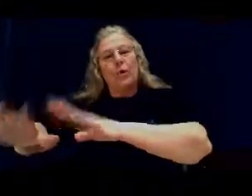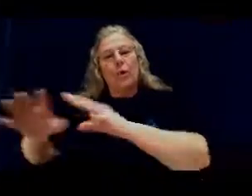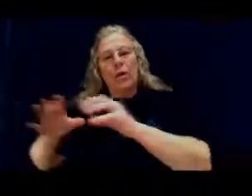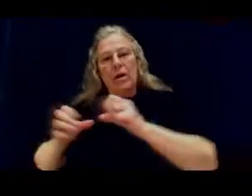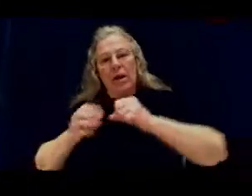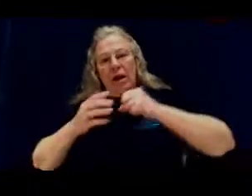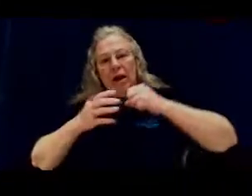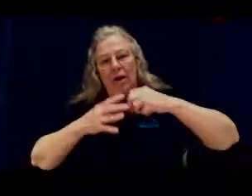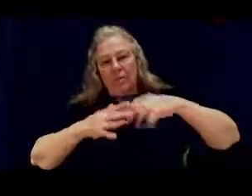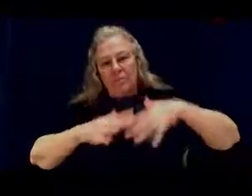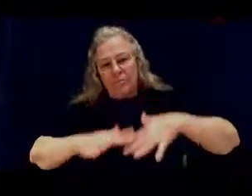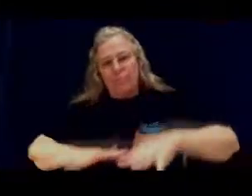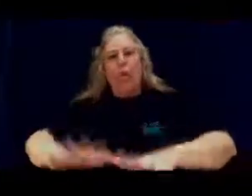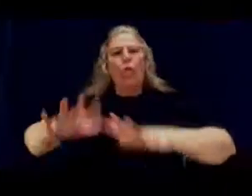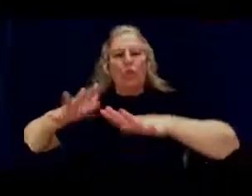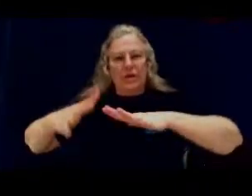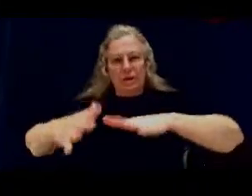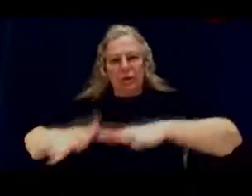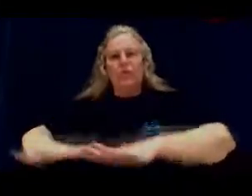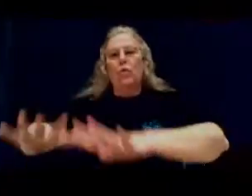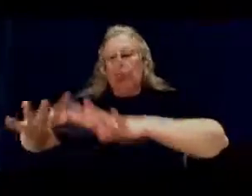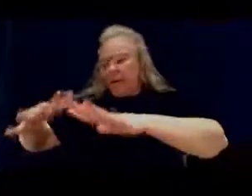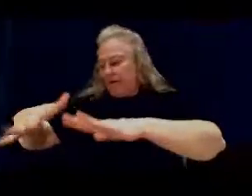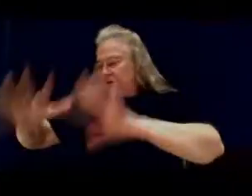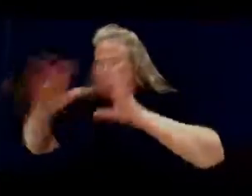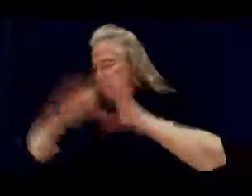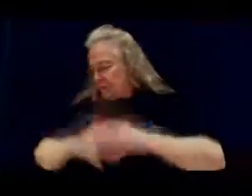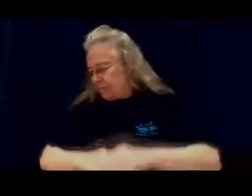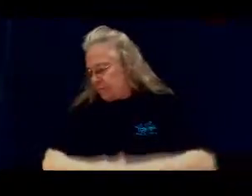more boldness with the waves.